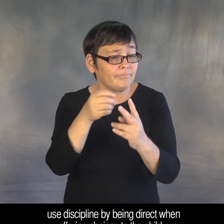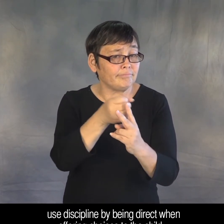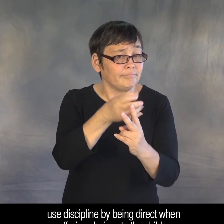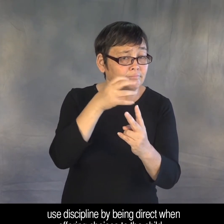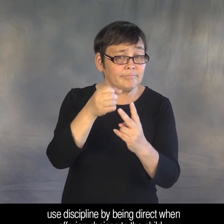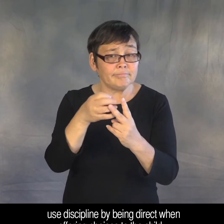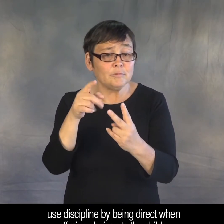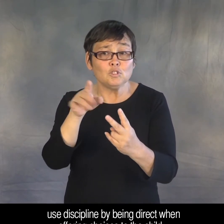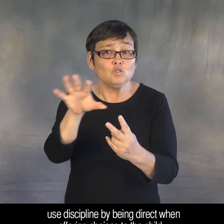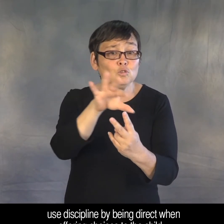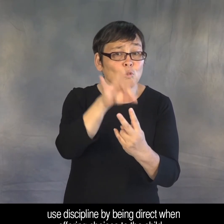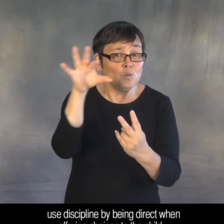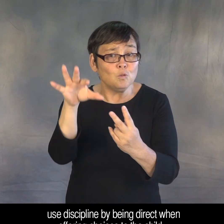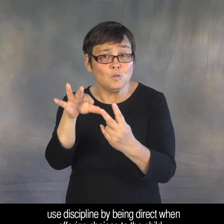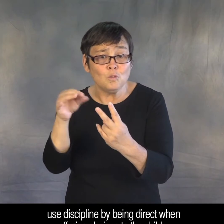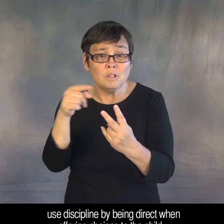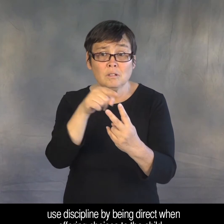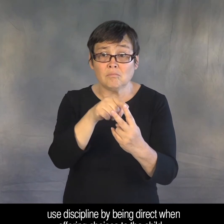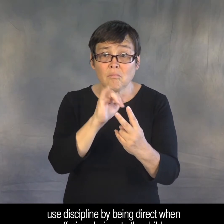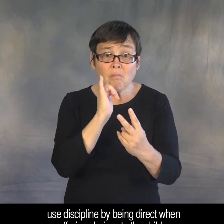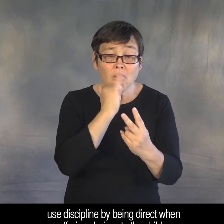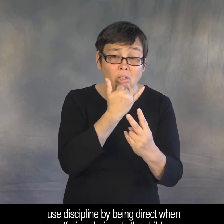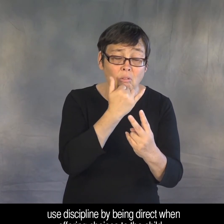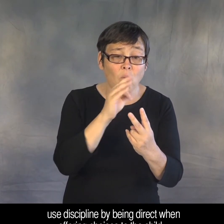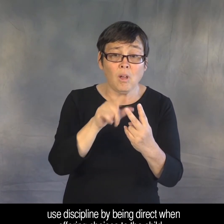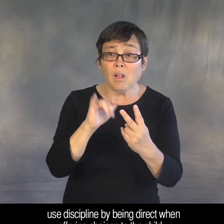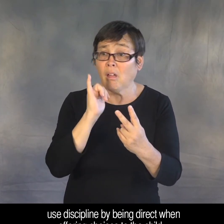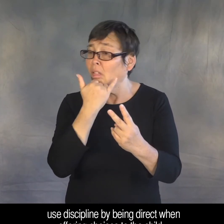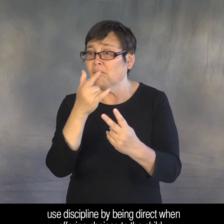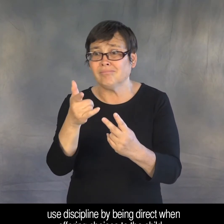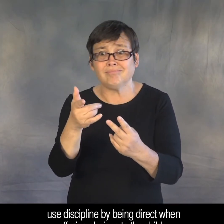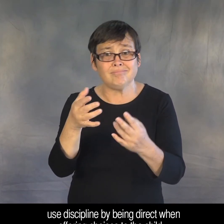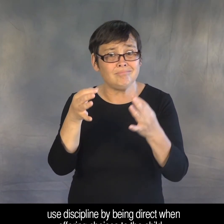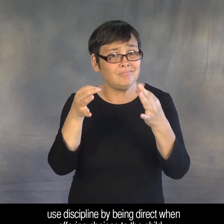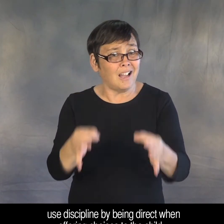Use discipline by being direct when offering choices to the child,